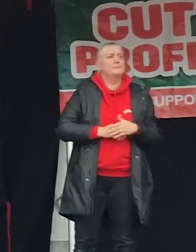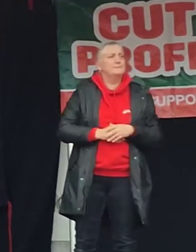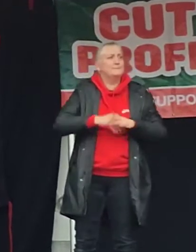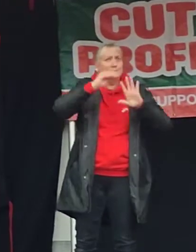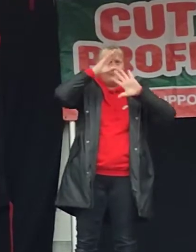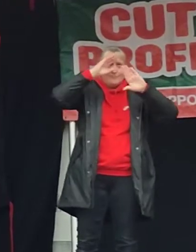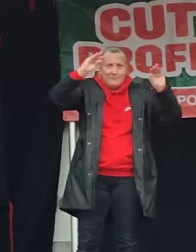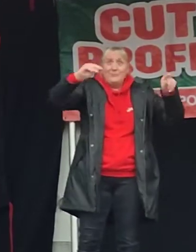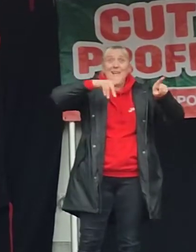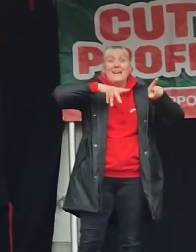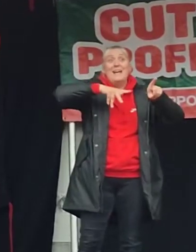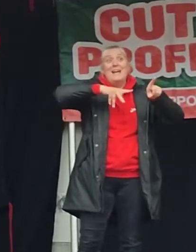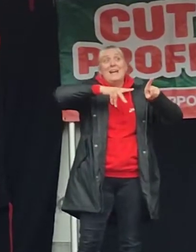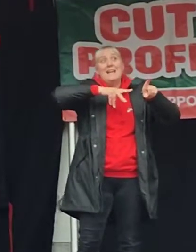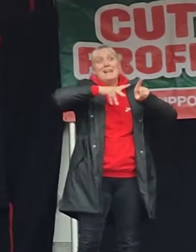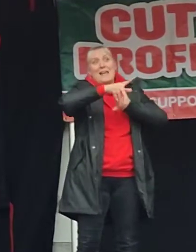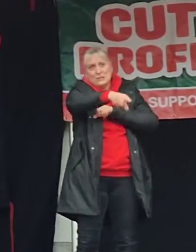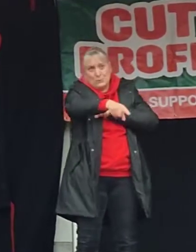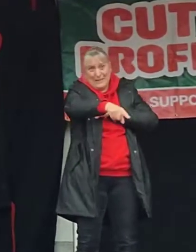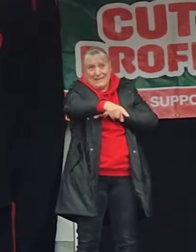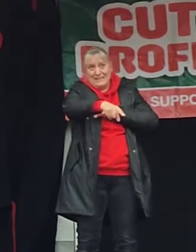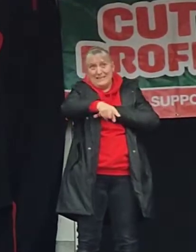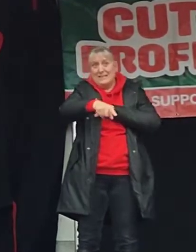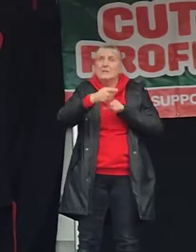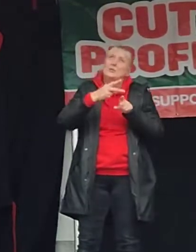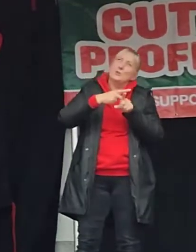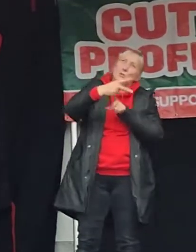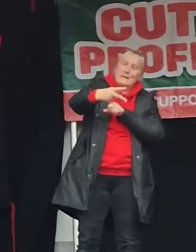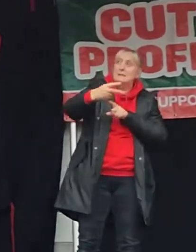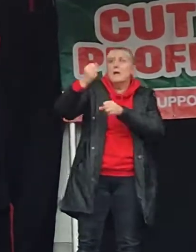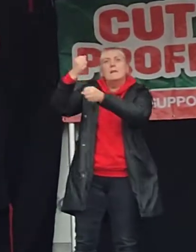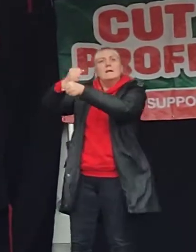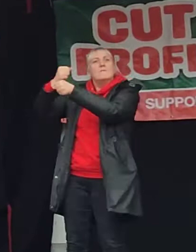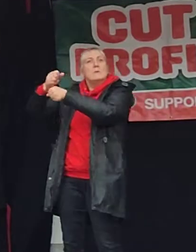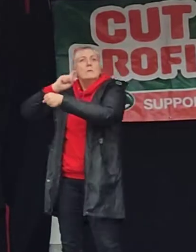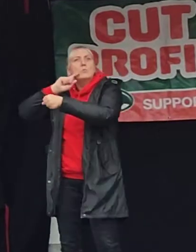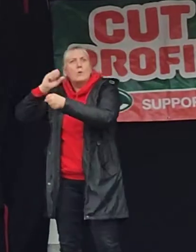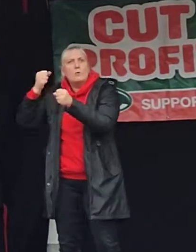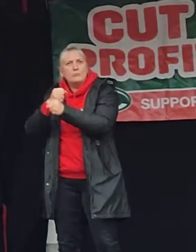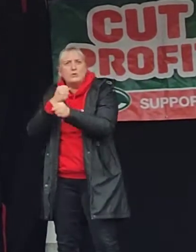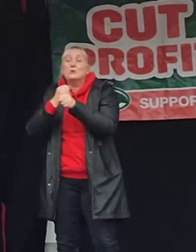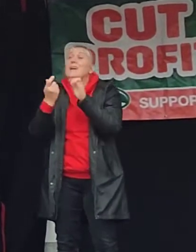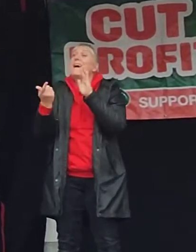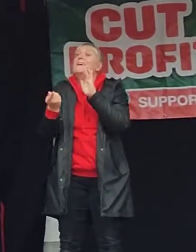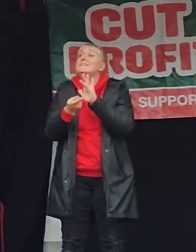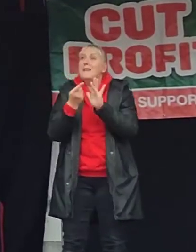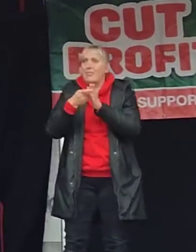a week after, the government is going to produce yet another budget.